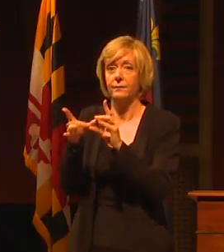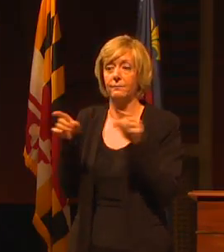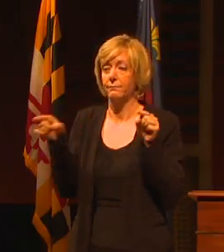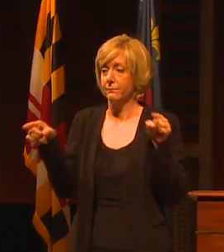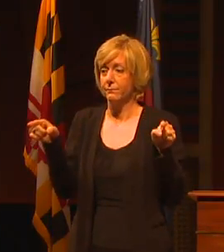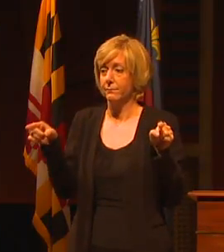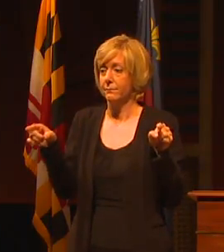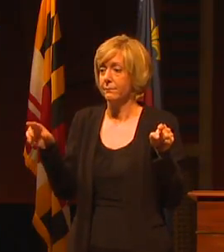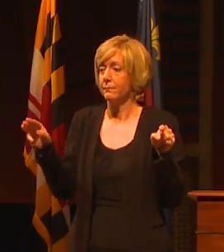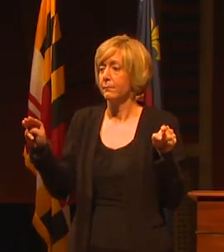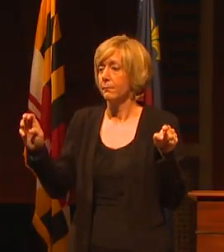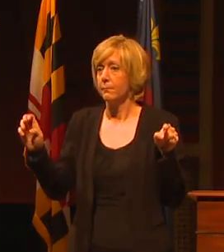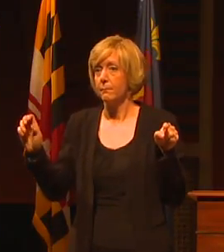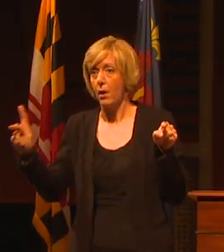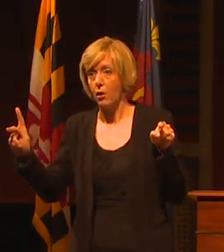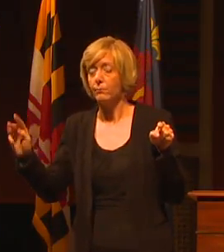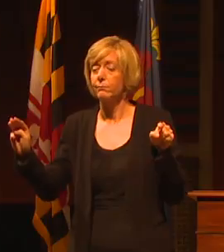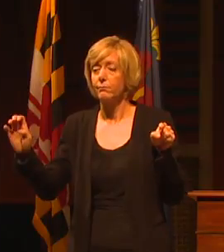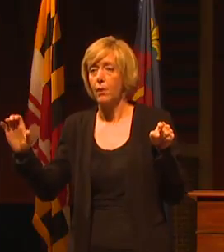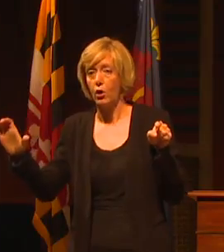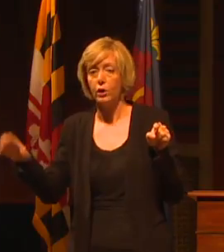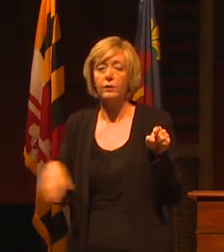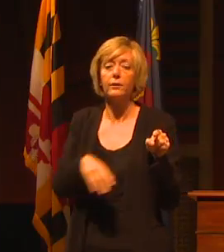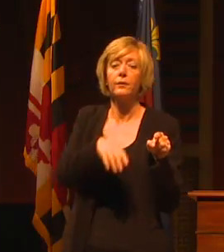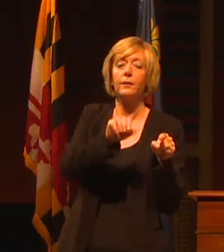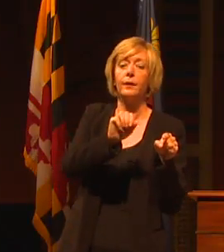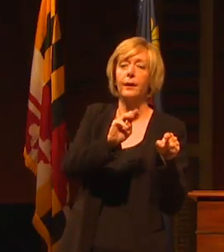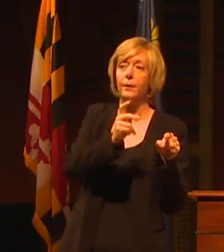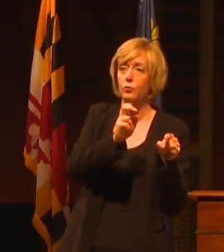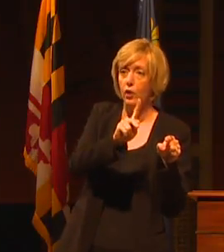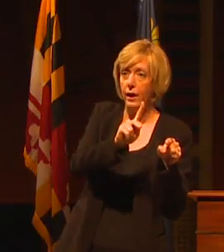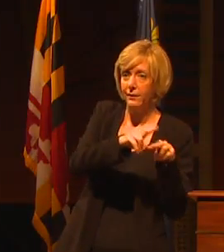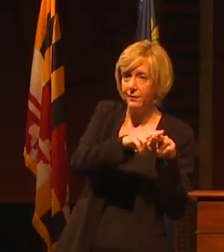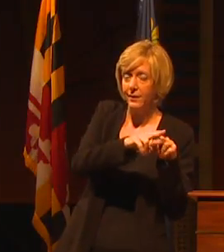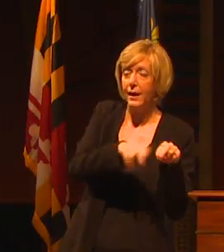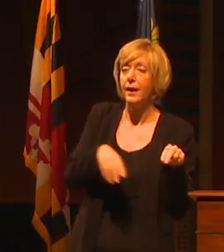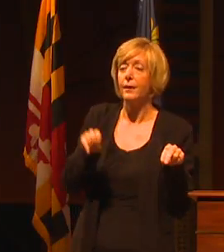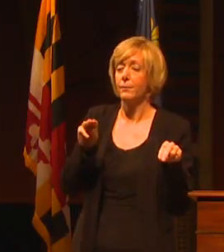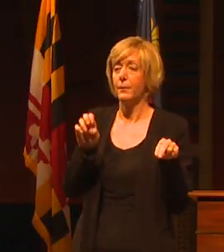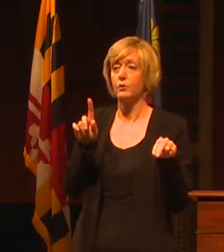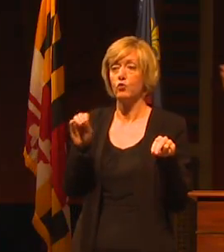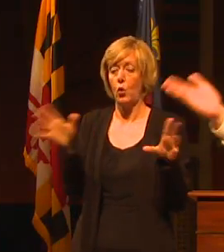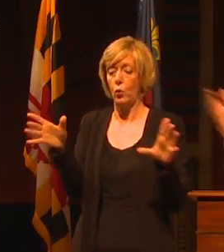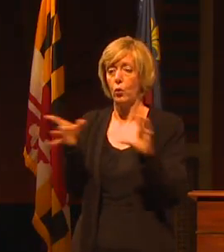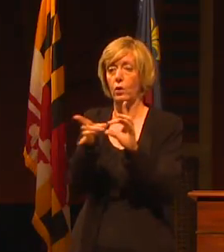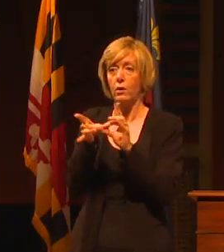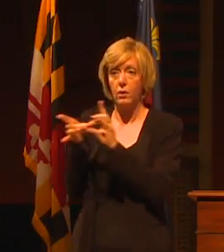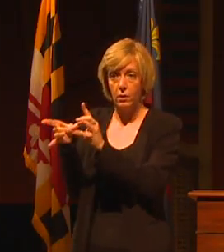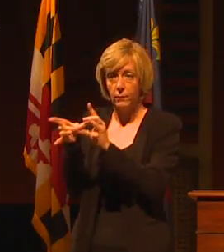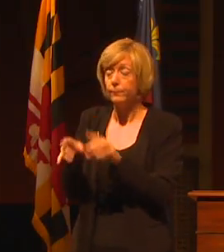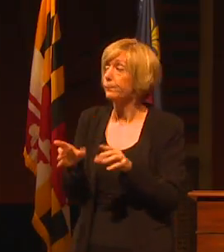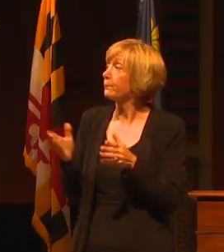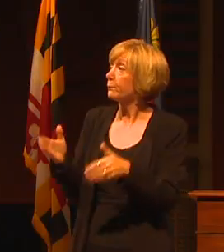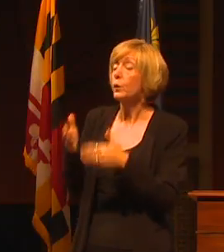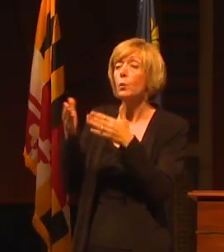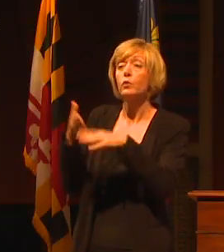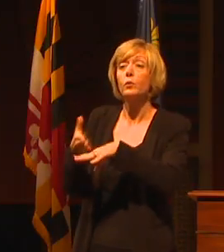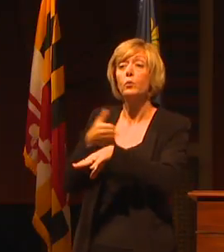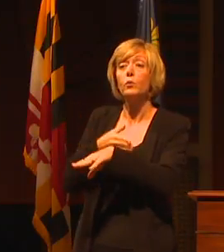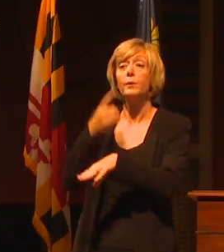from MARC, Amtrak, and Metro. You can also see the proposal for the improvement to the